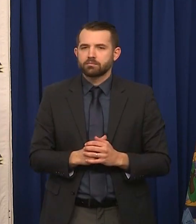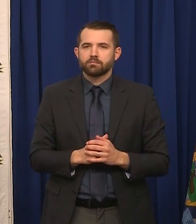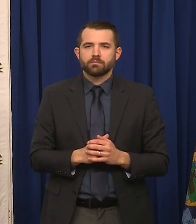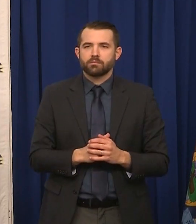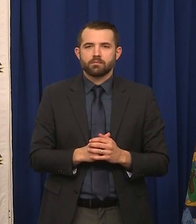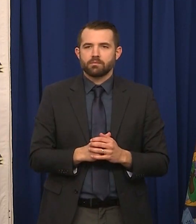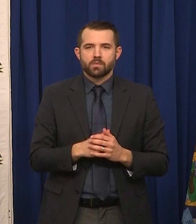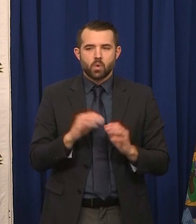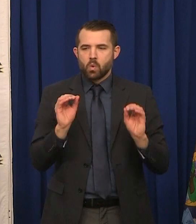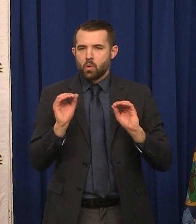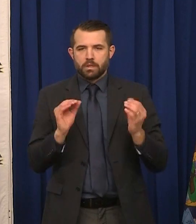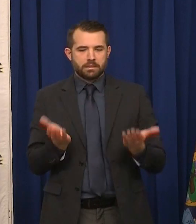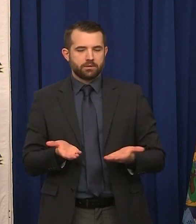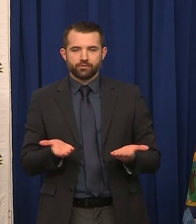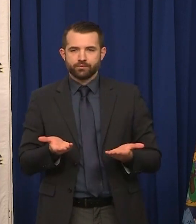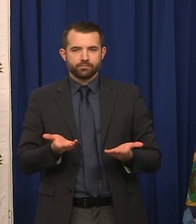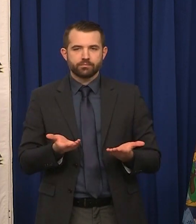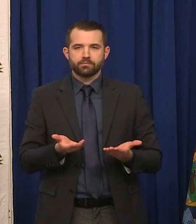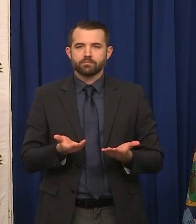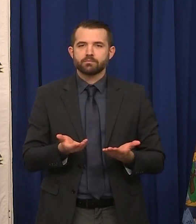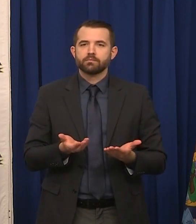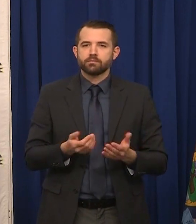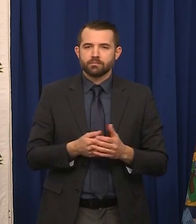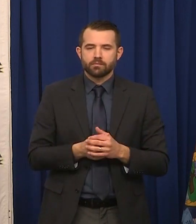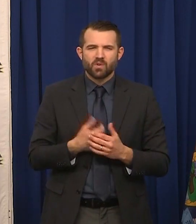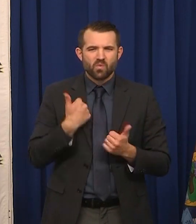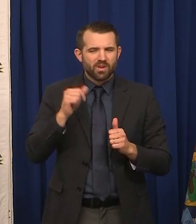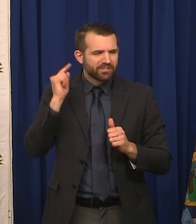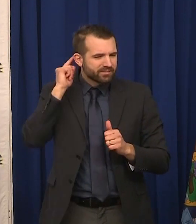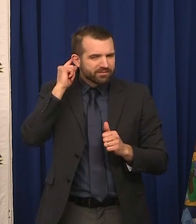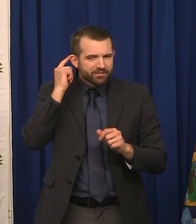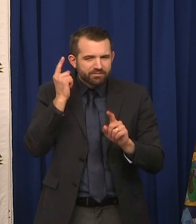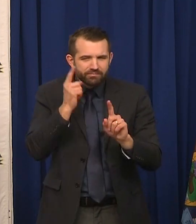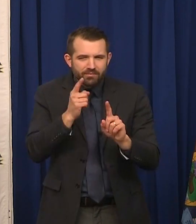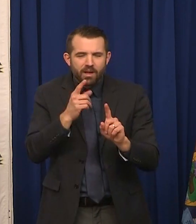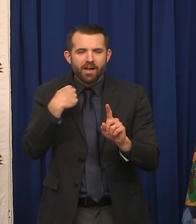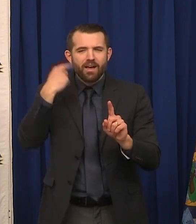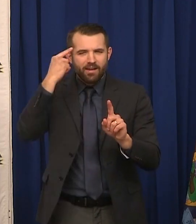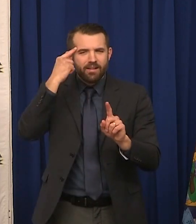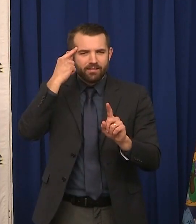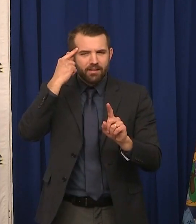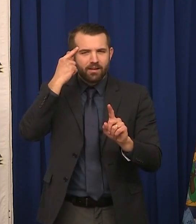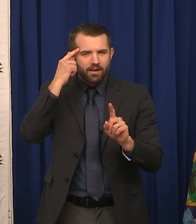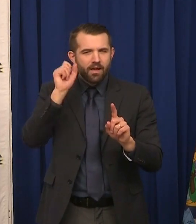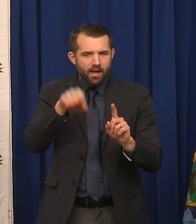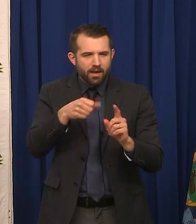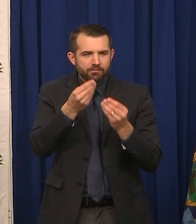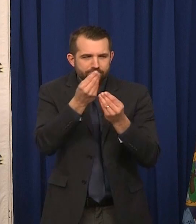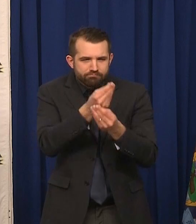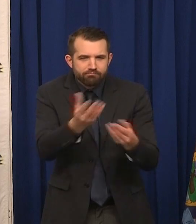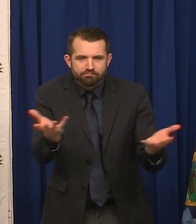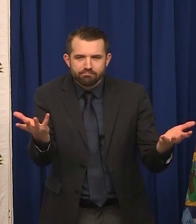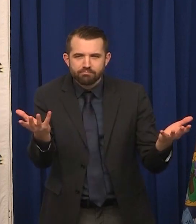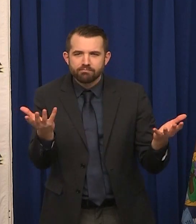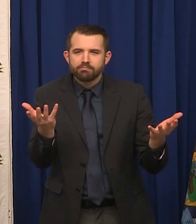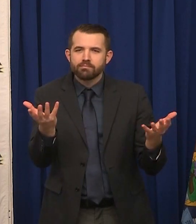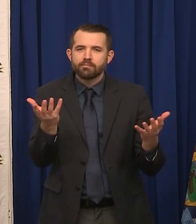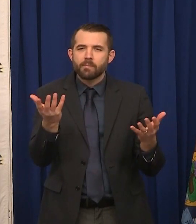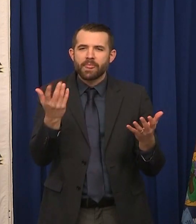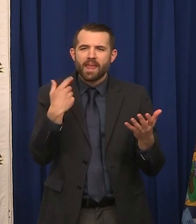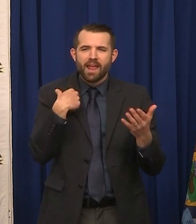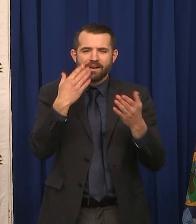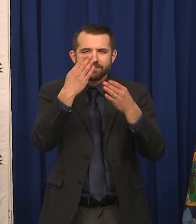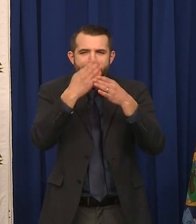I'm not sure if I think we could probably furnish that. I have the breakdown of where individuals